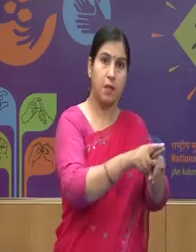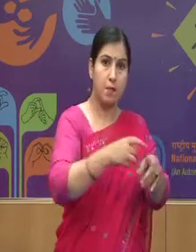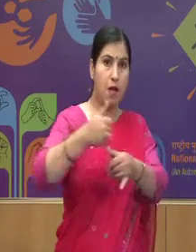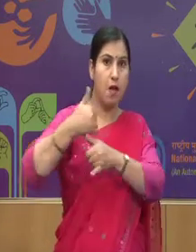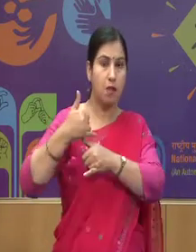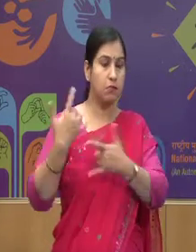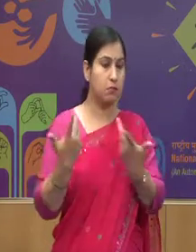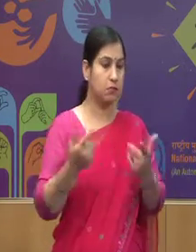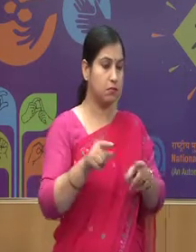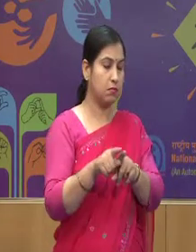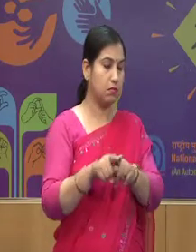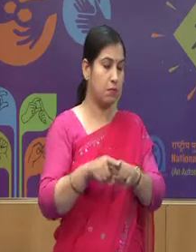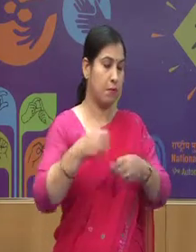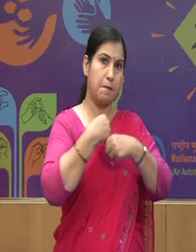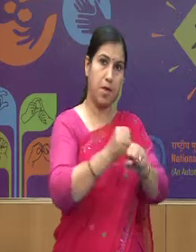armed forces to colonies.